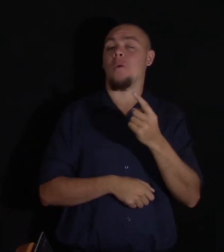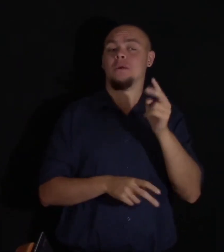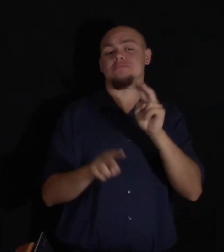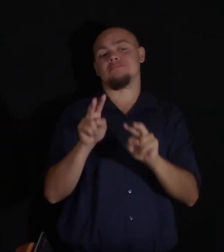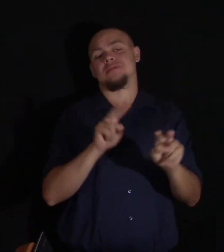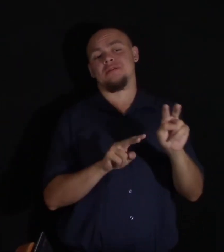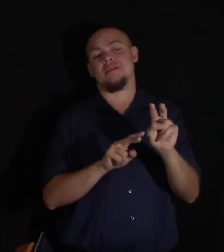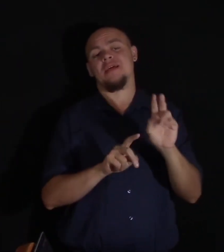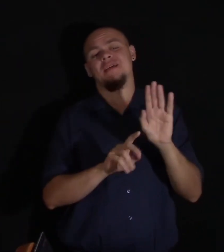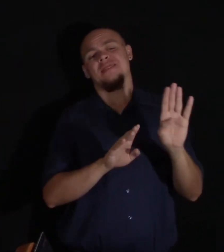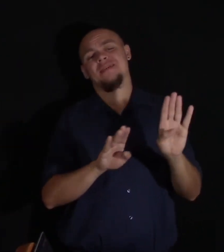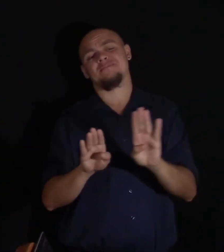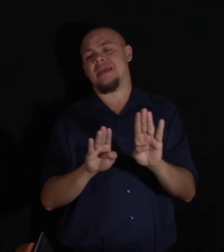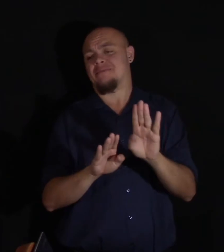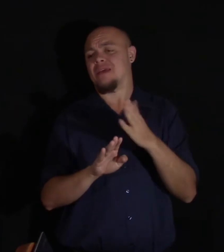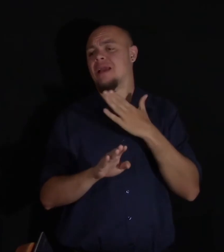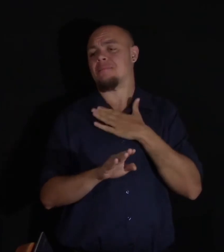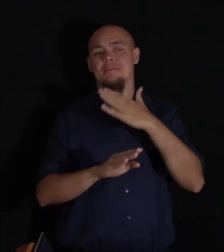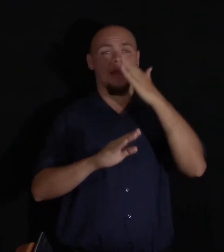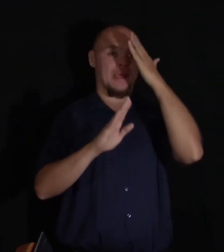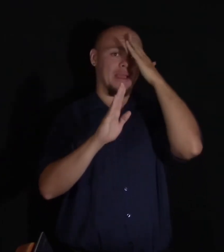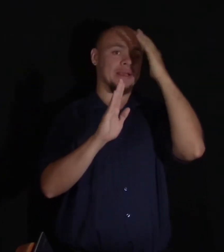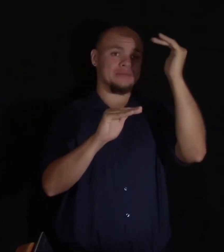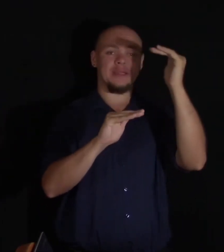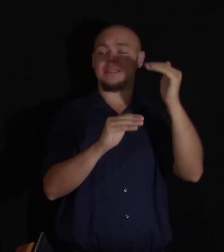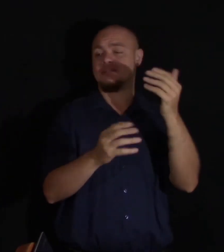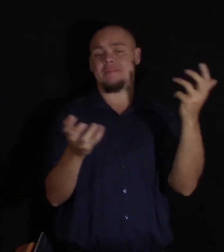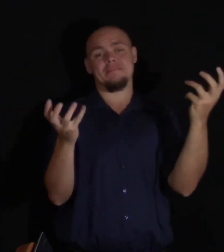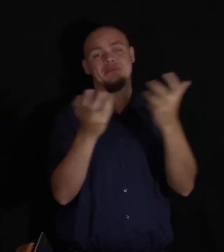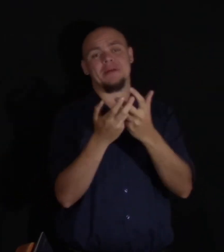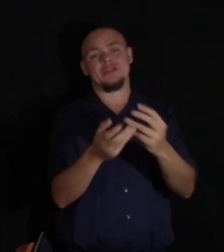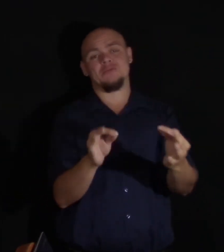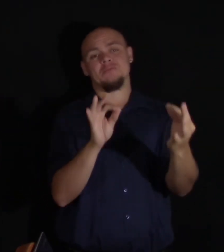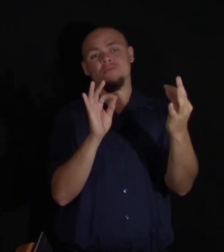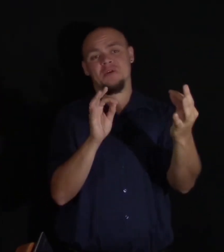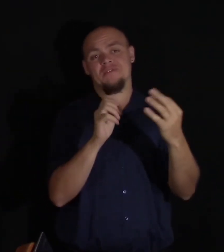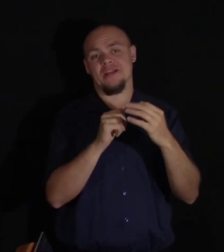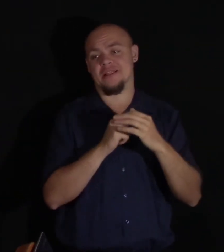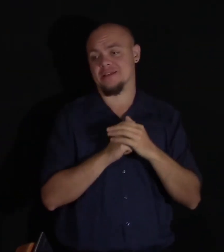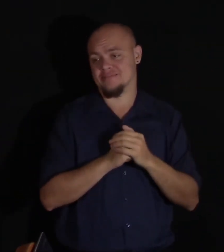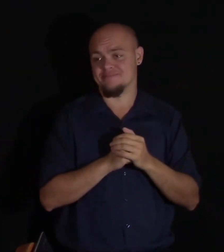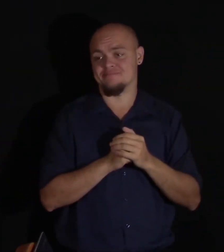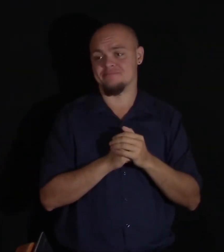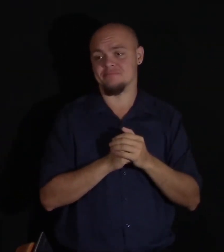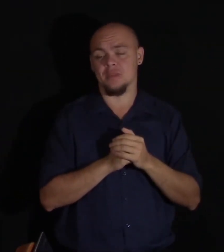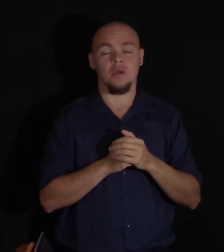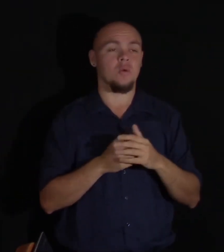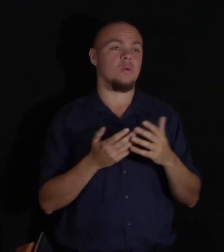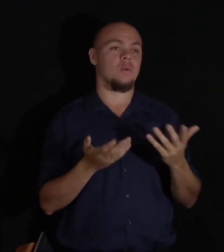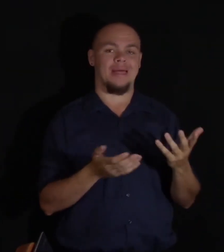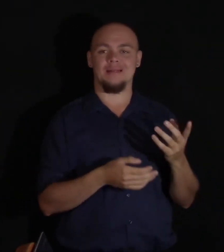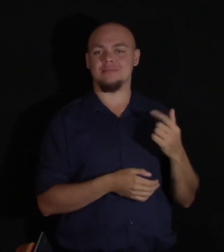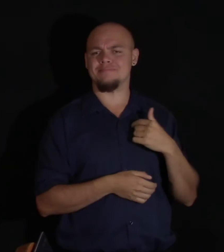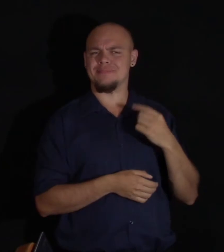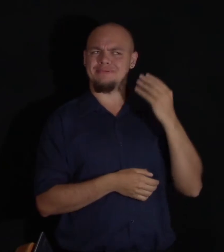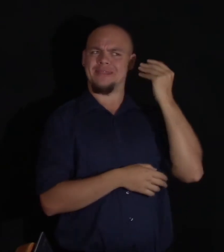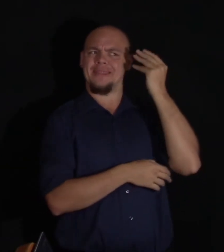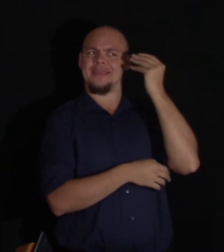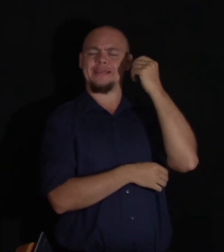people behave exactly the way I predicted. Well, this got me